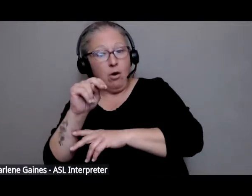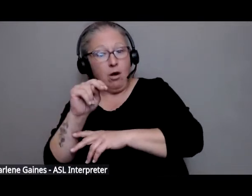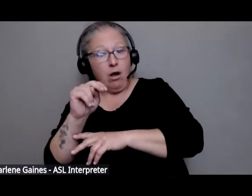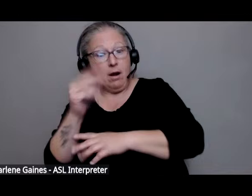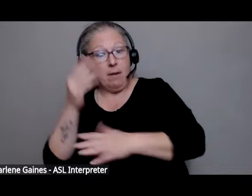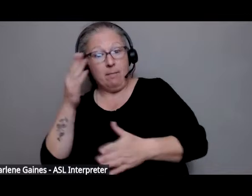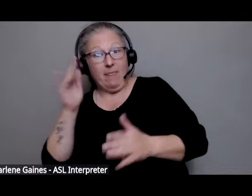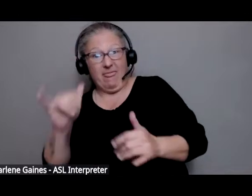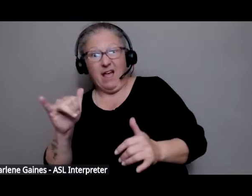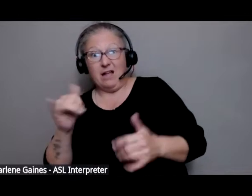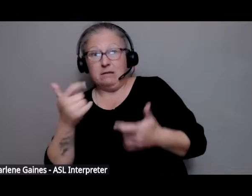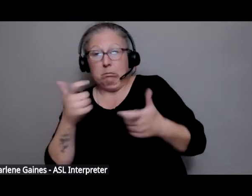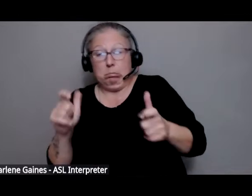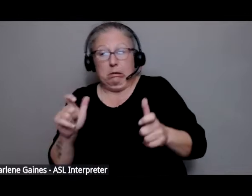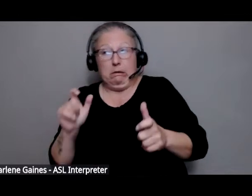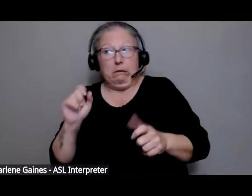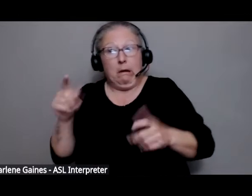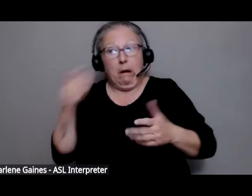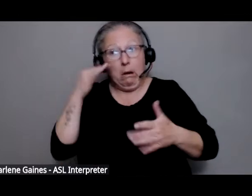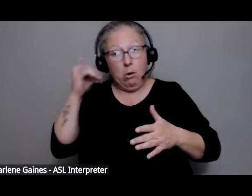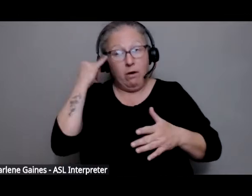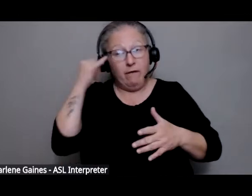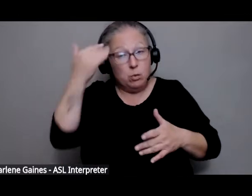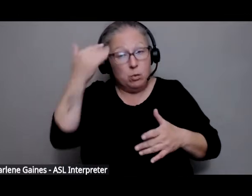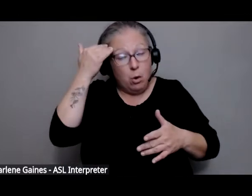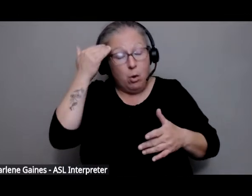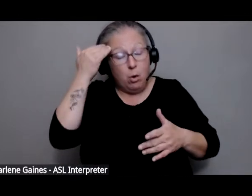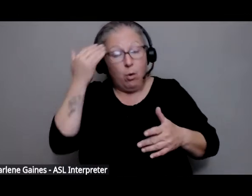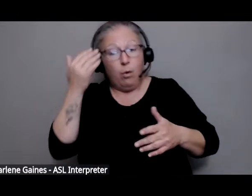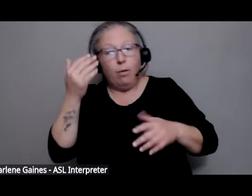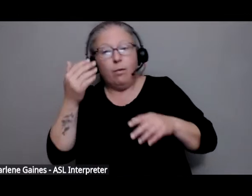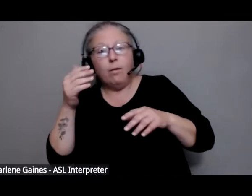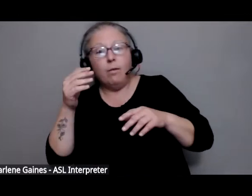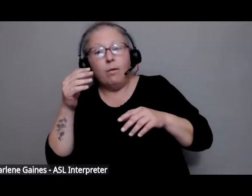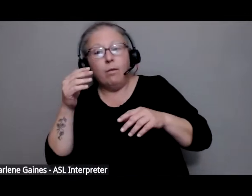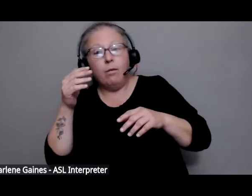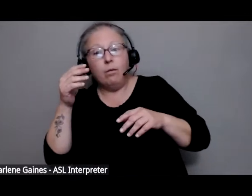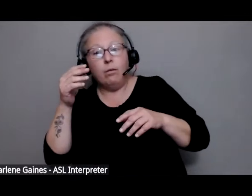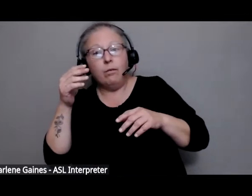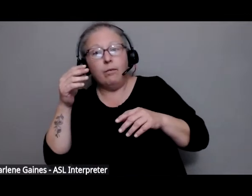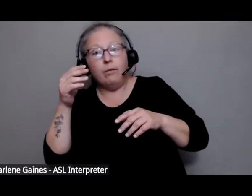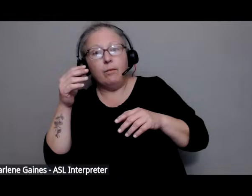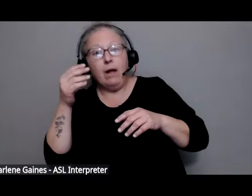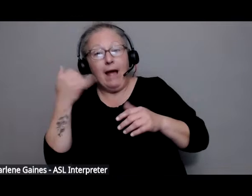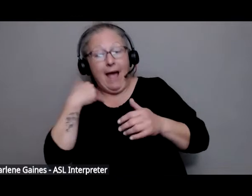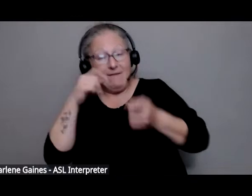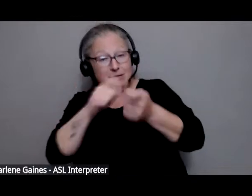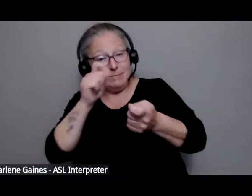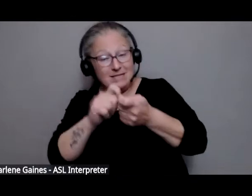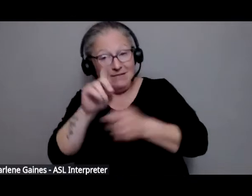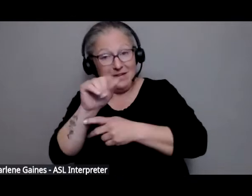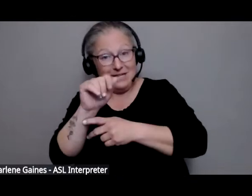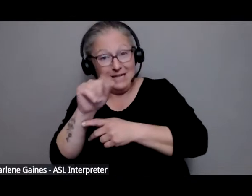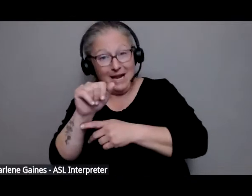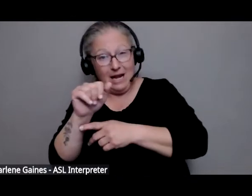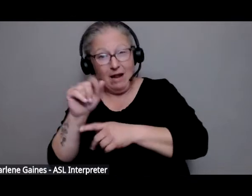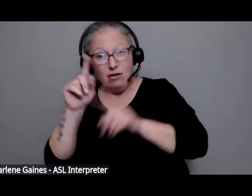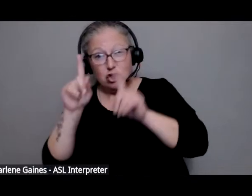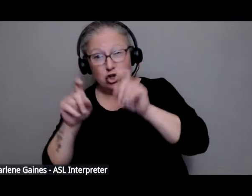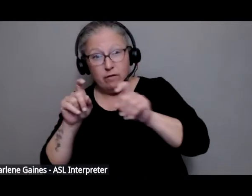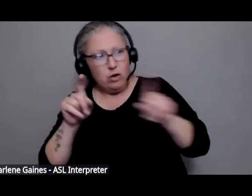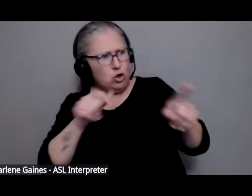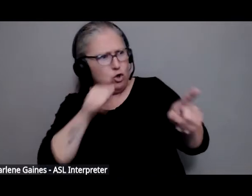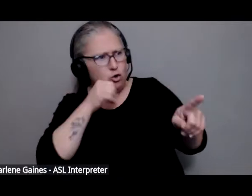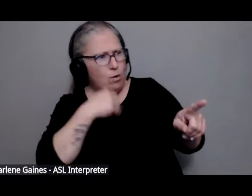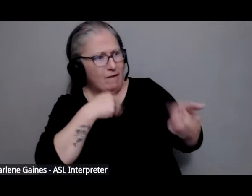of a big ask. I don't know if you know off the top of your head, but is there any specific data? I don't know if it was from the survey You don't have it results there, or- so I can